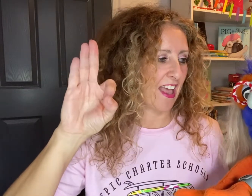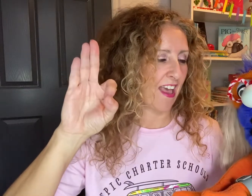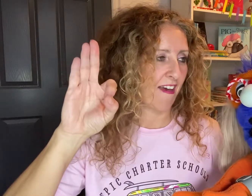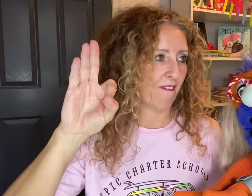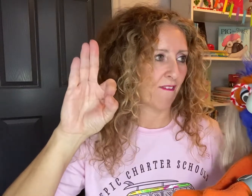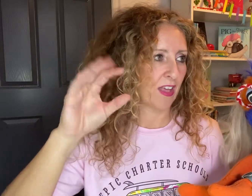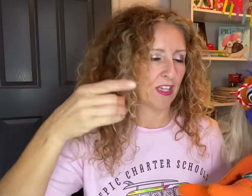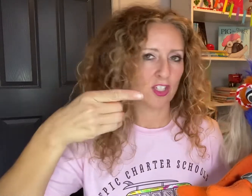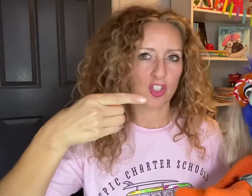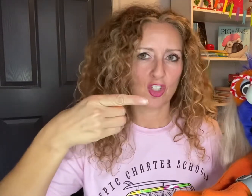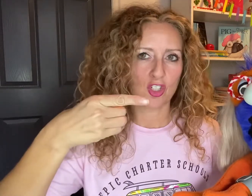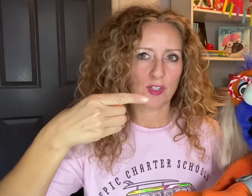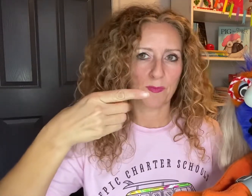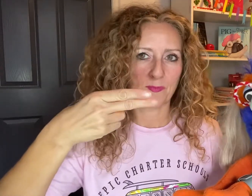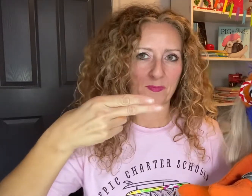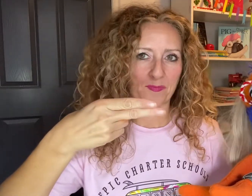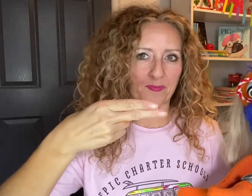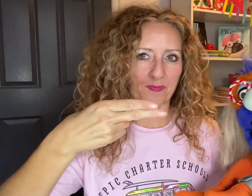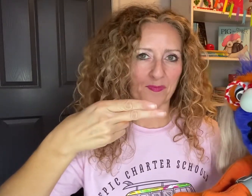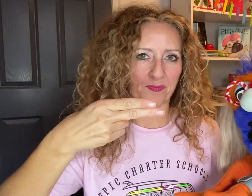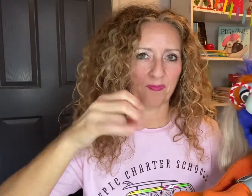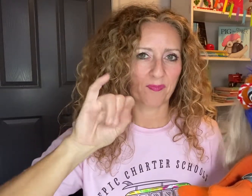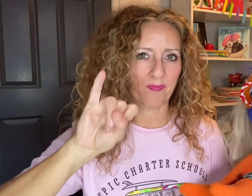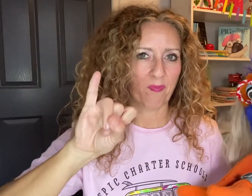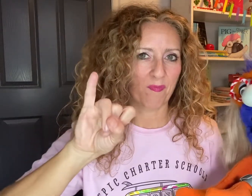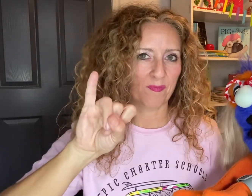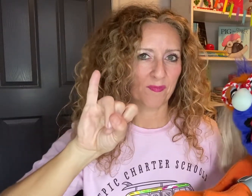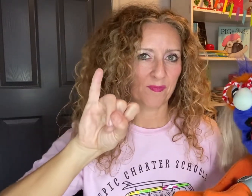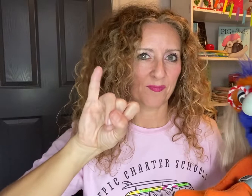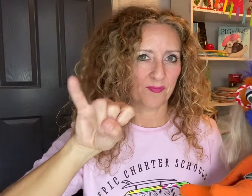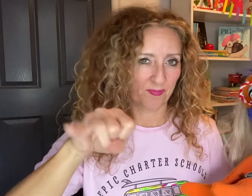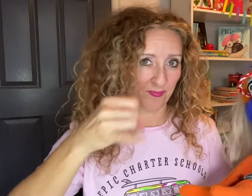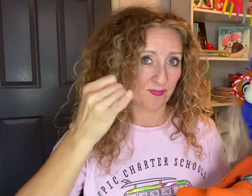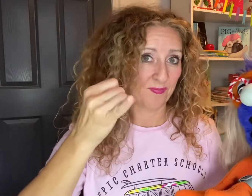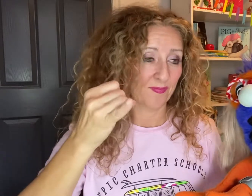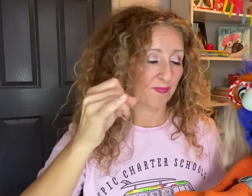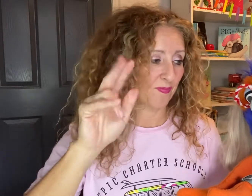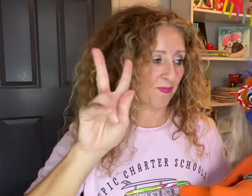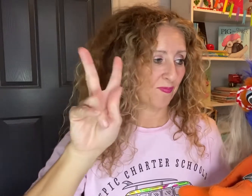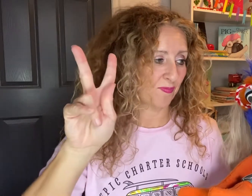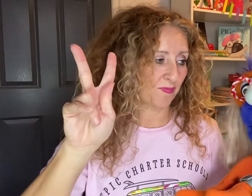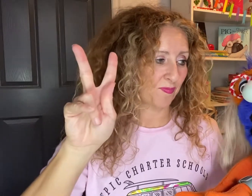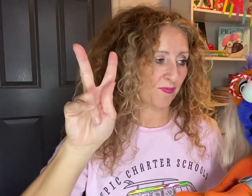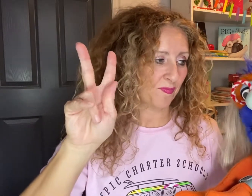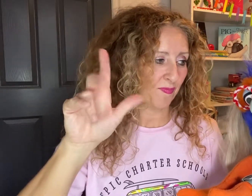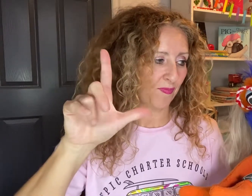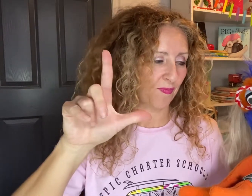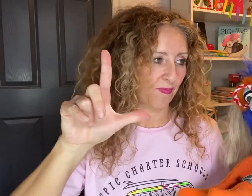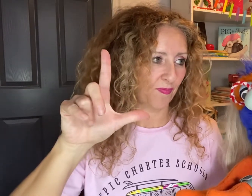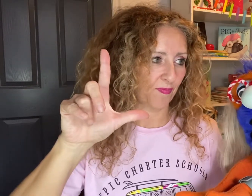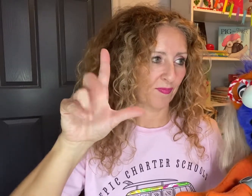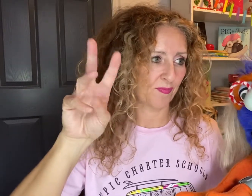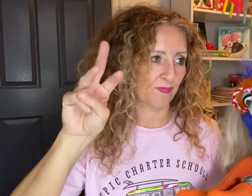F. G. H. I. J. K. L.